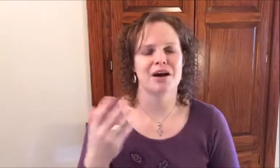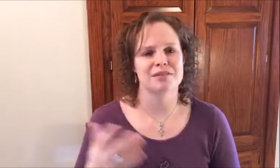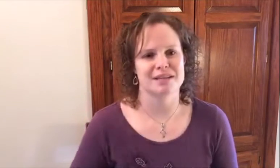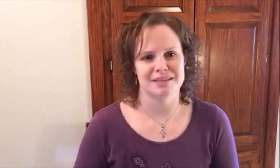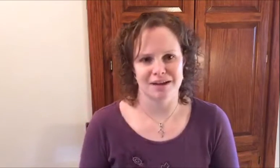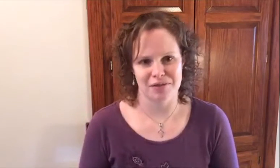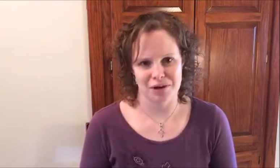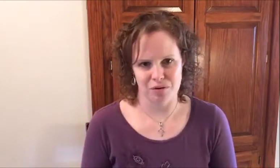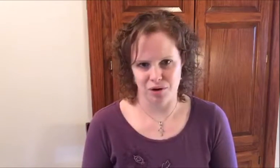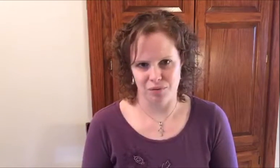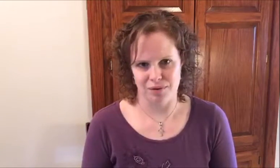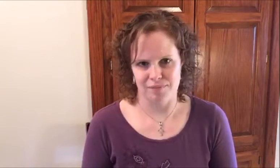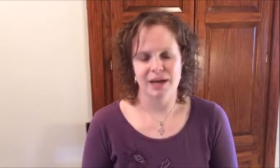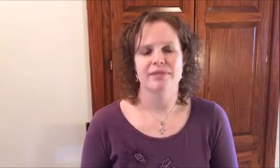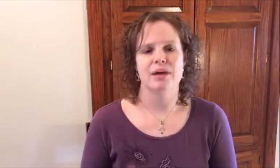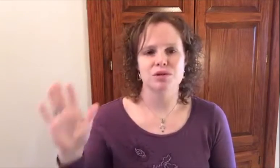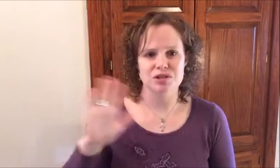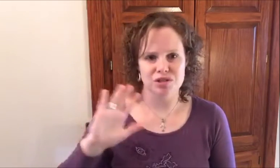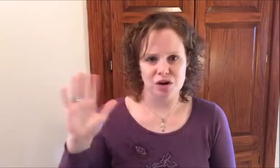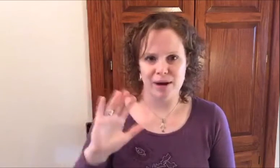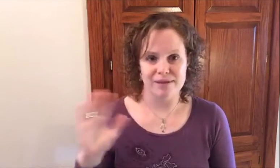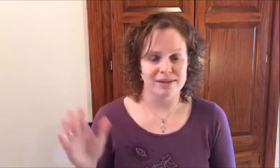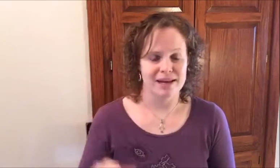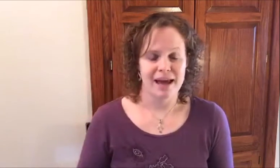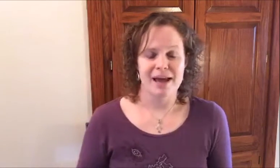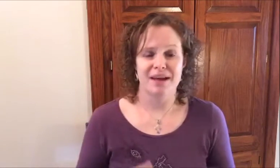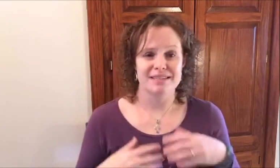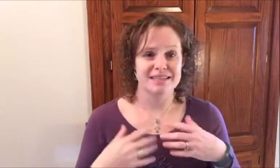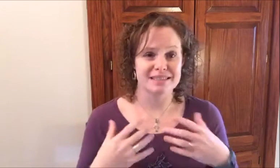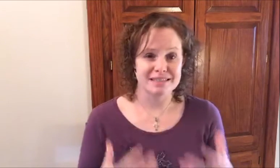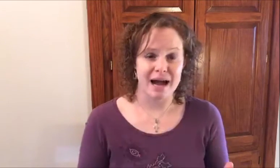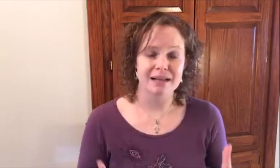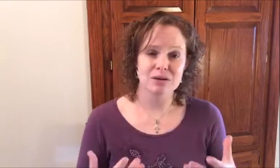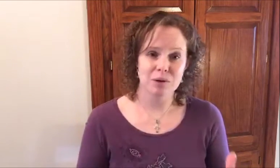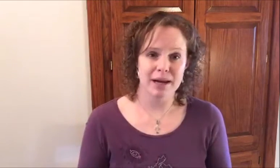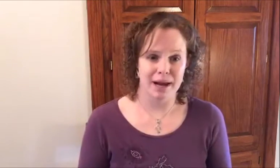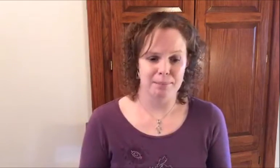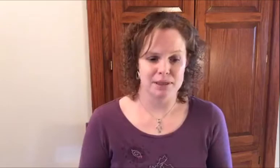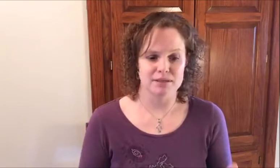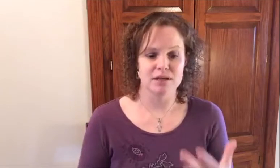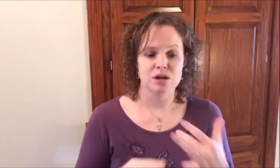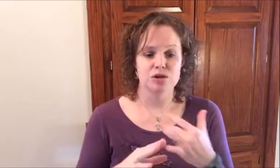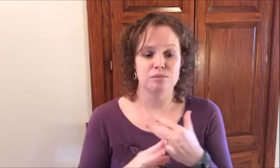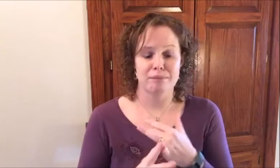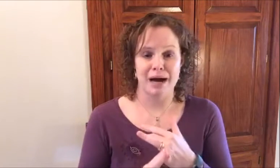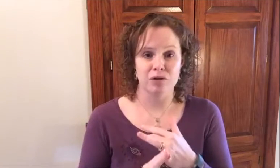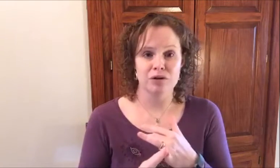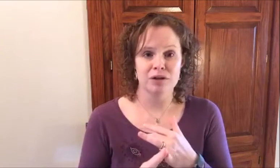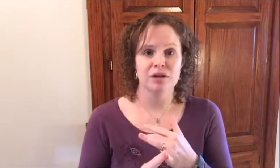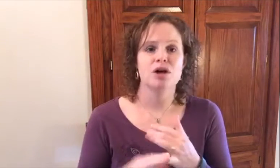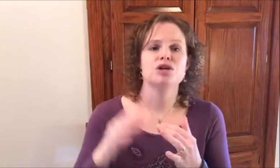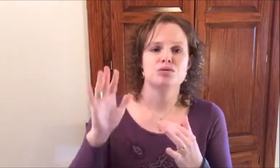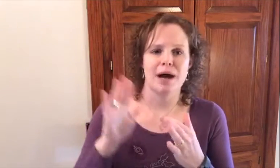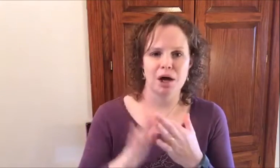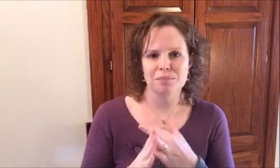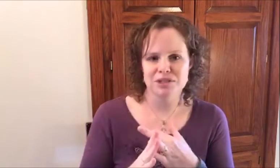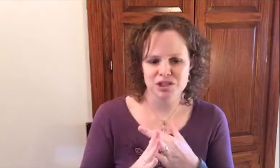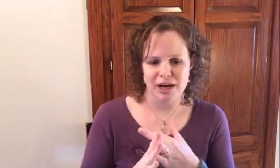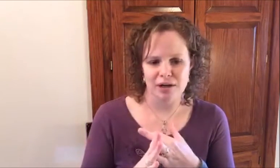child does it on their own. They will start waving, and that's exactly what happens. You modeled, you help the